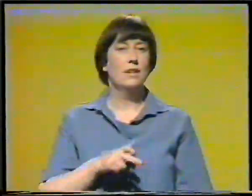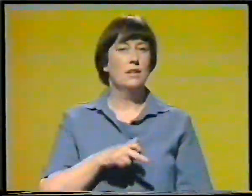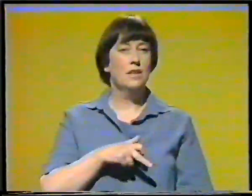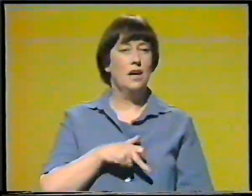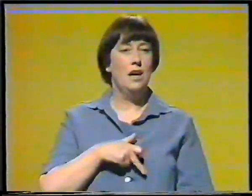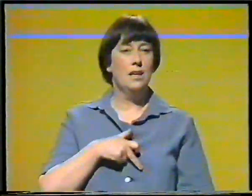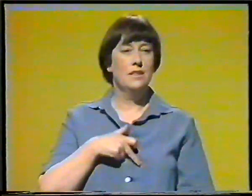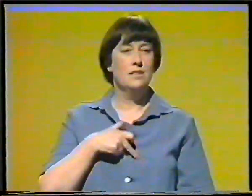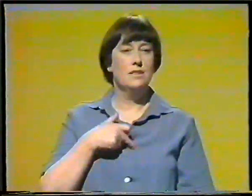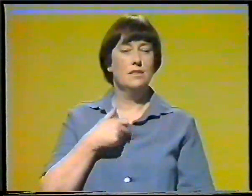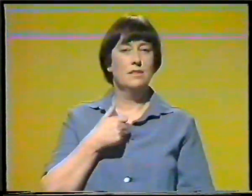Kind.